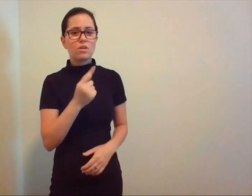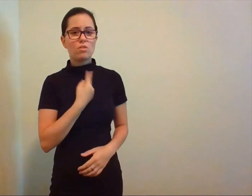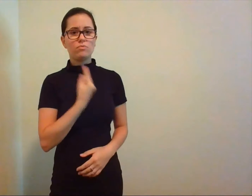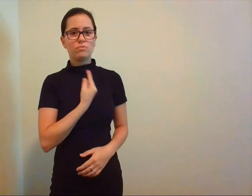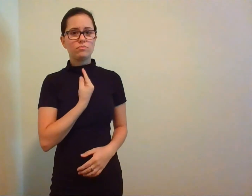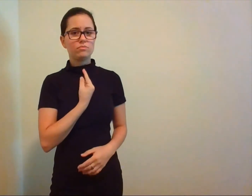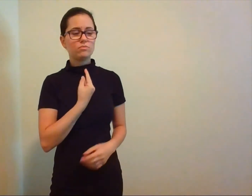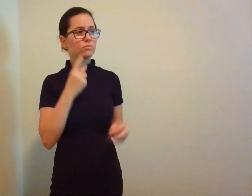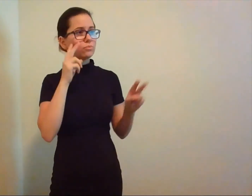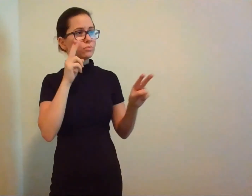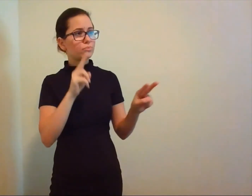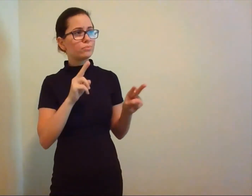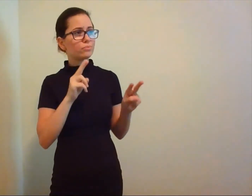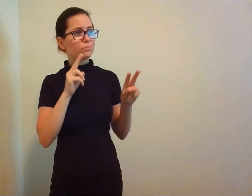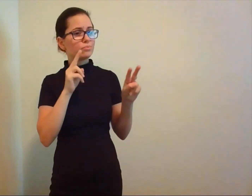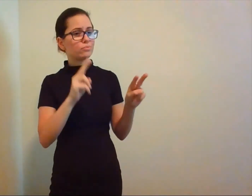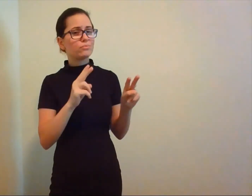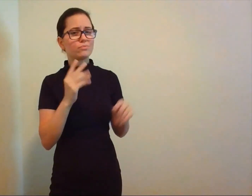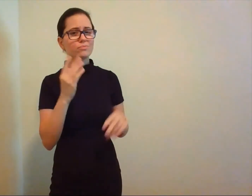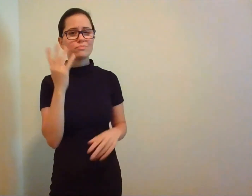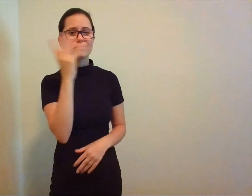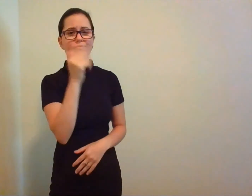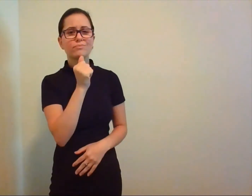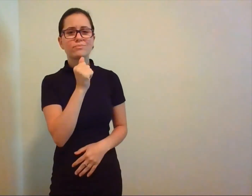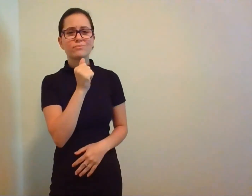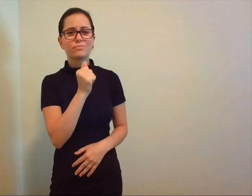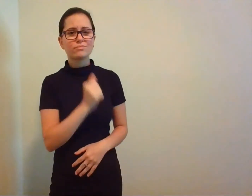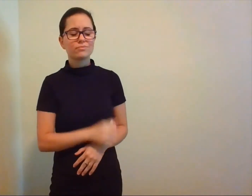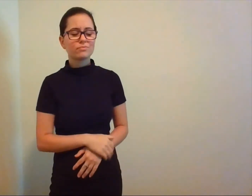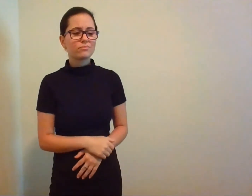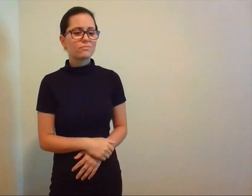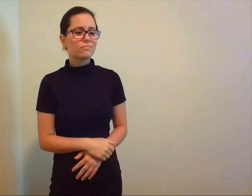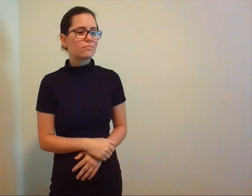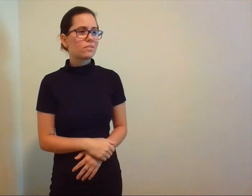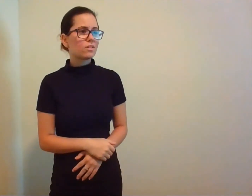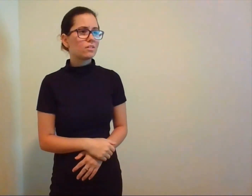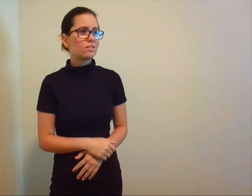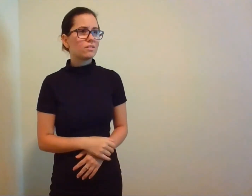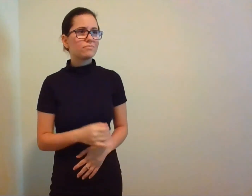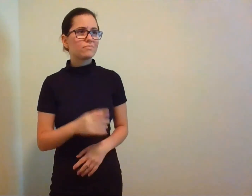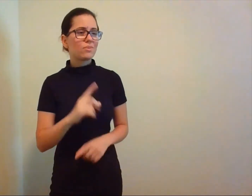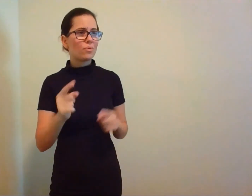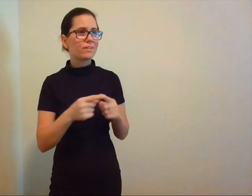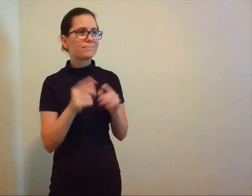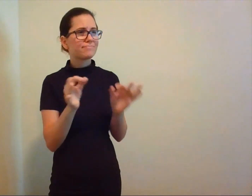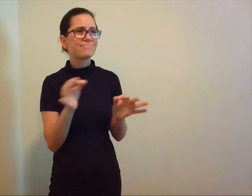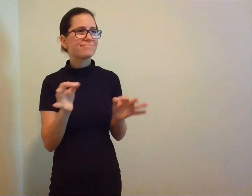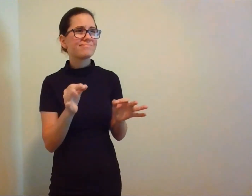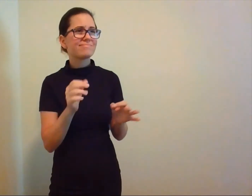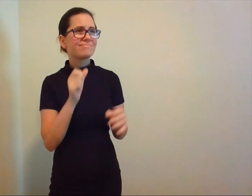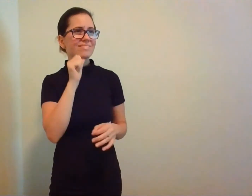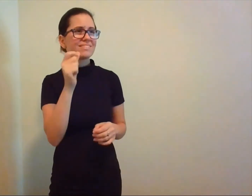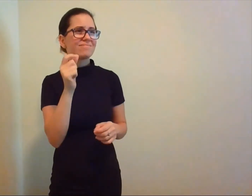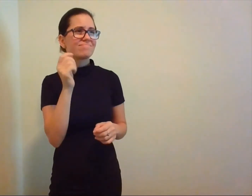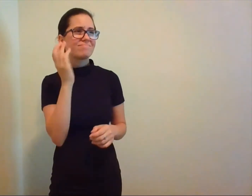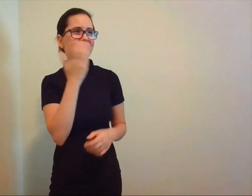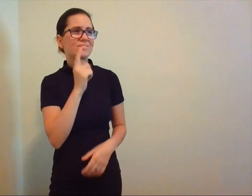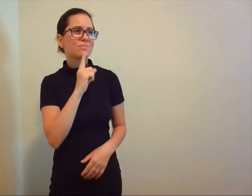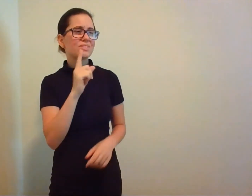It was in explaining it doesn't seem that special, but it was a very special moment for us. And